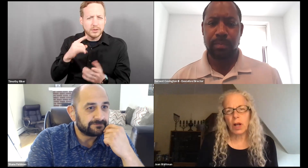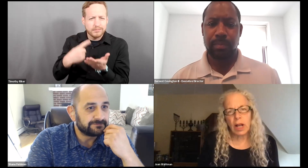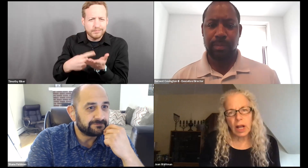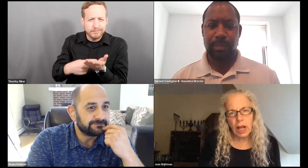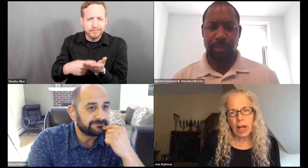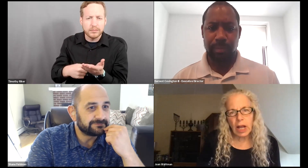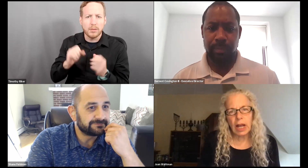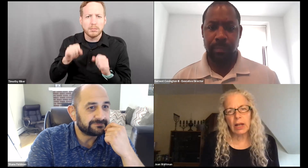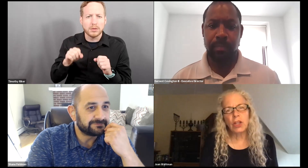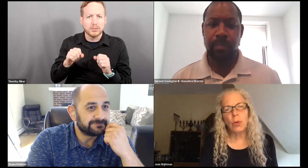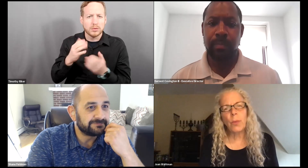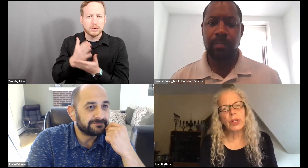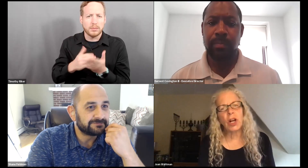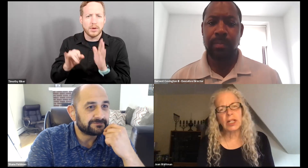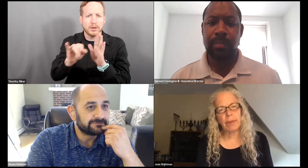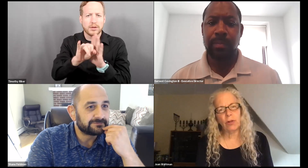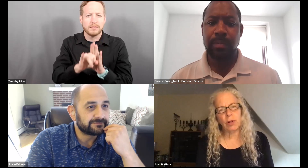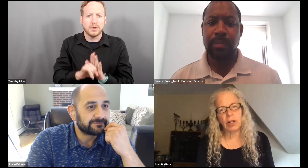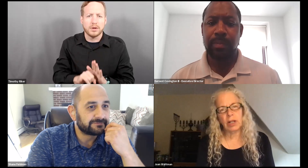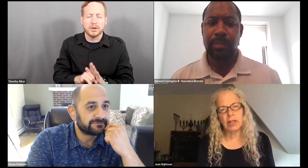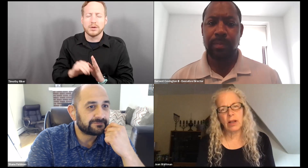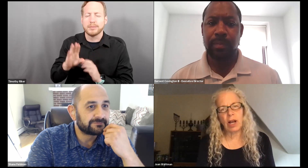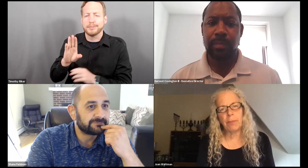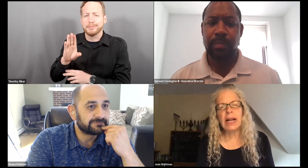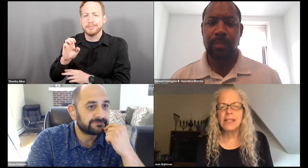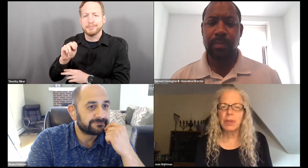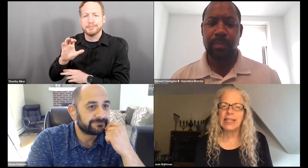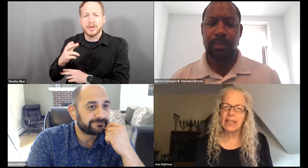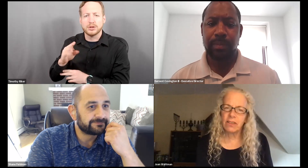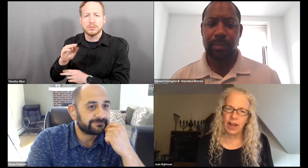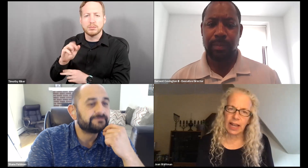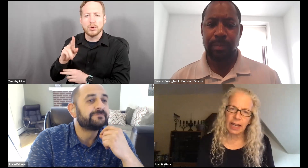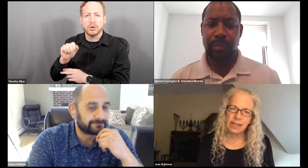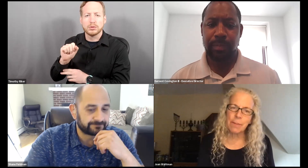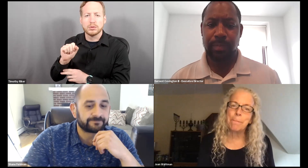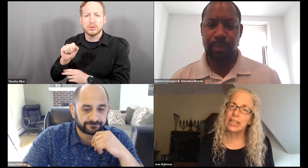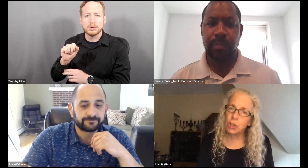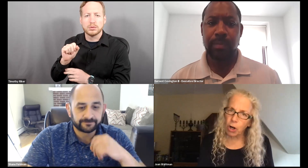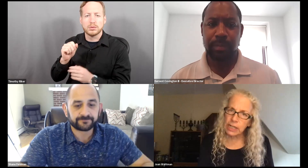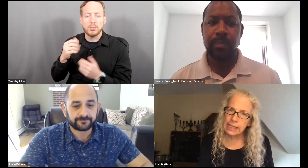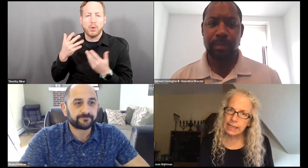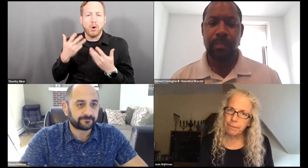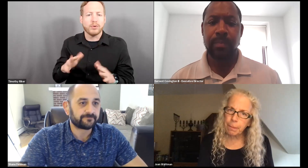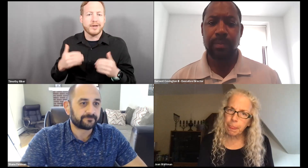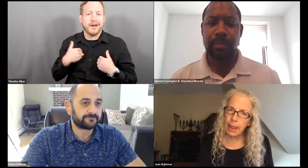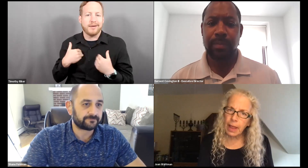So, you know, when we talked about possible identifying some